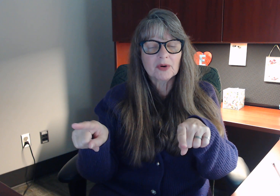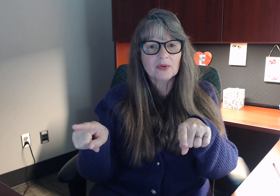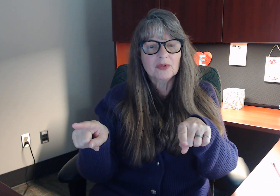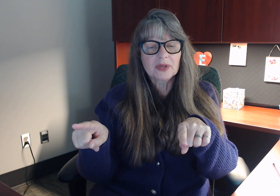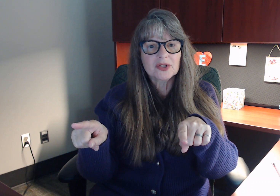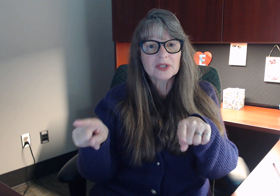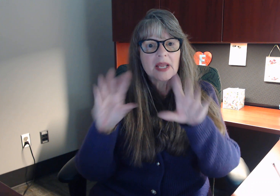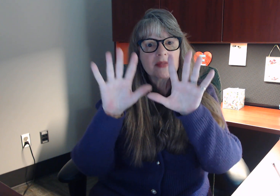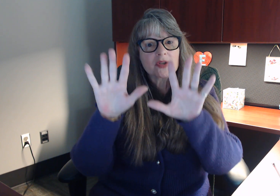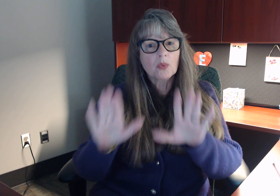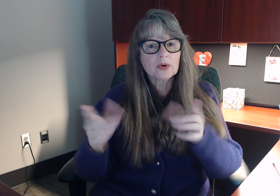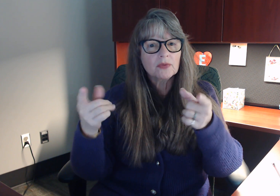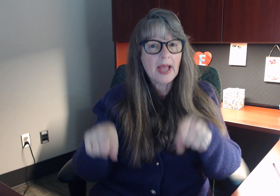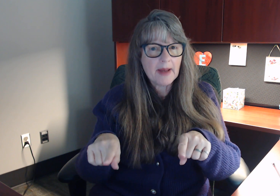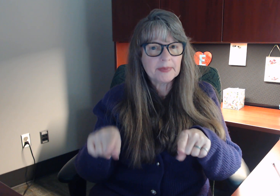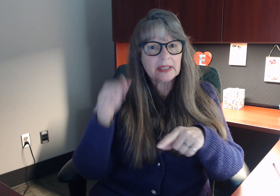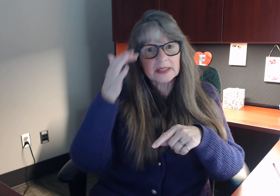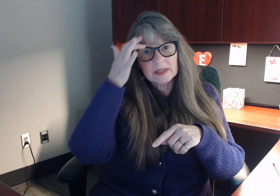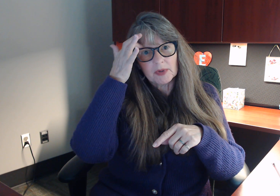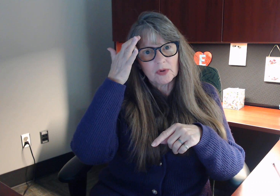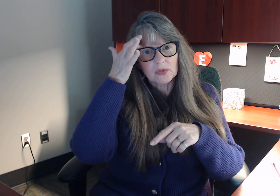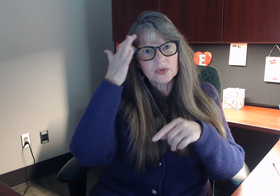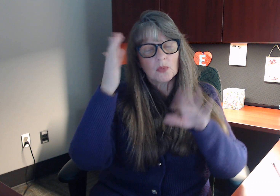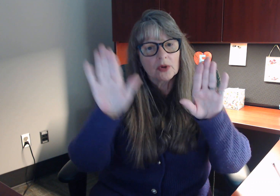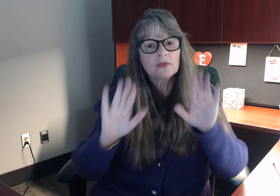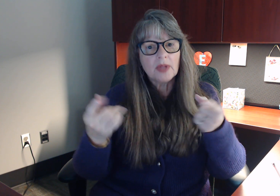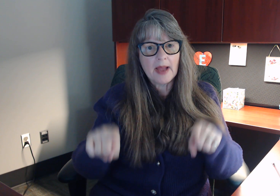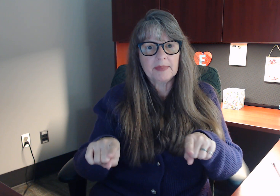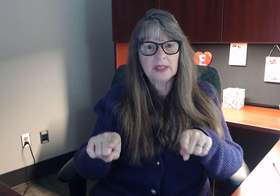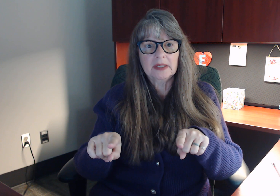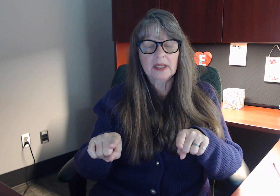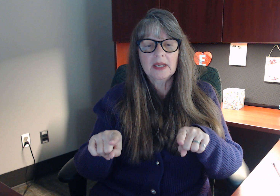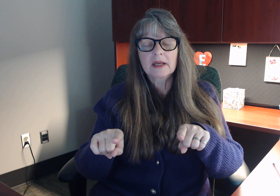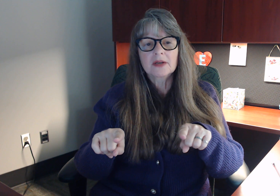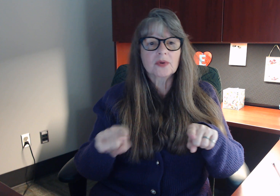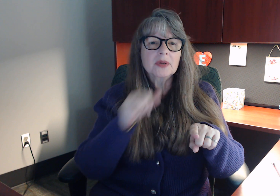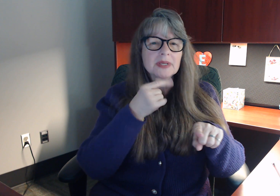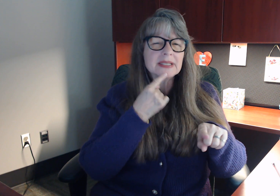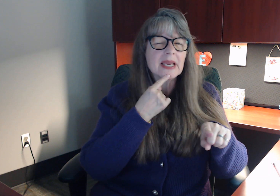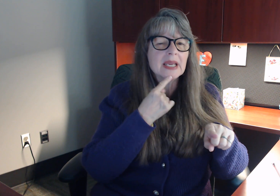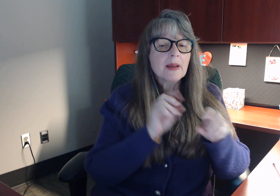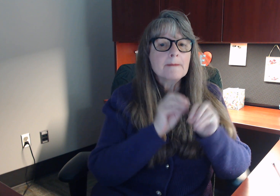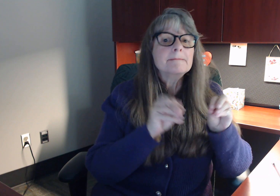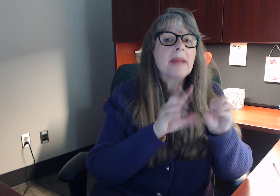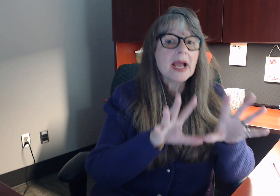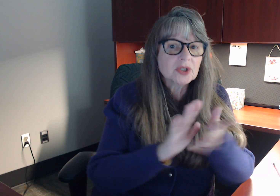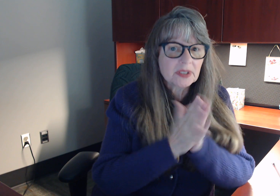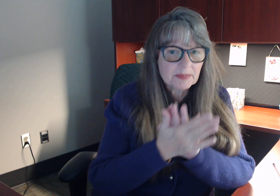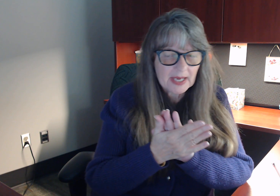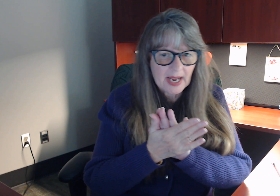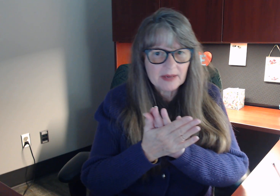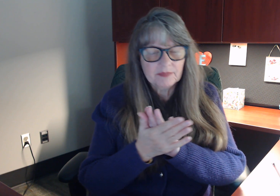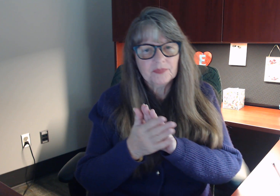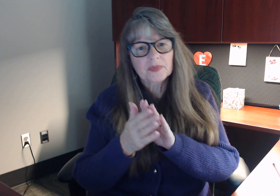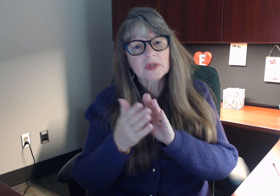miracle, this wonderful happening is a miracle. So wonderful happening. So I didn't want to say magically became. So